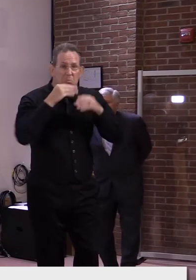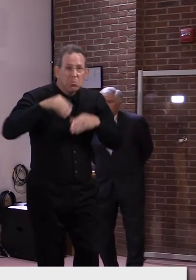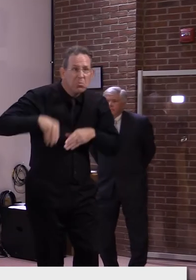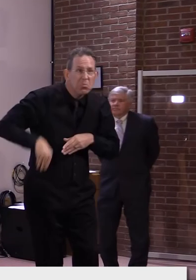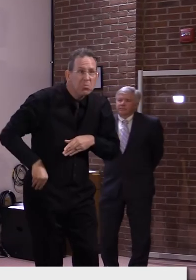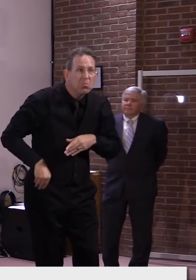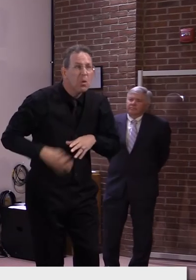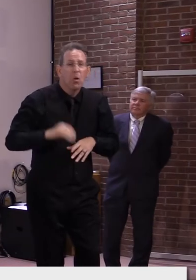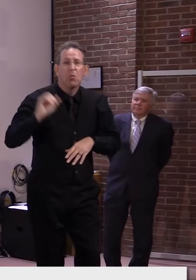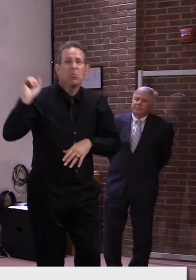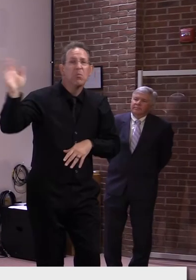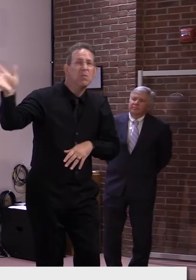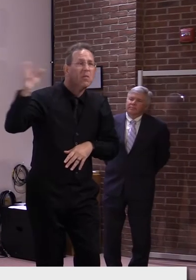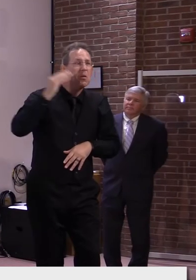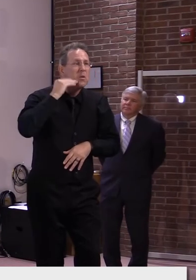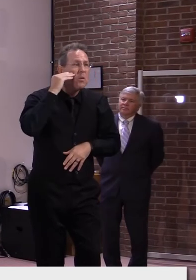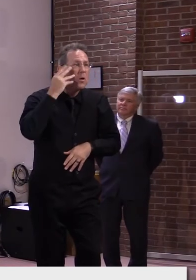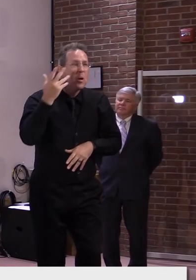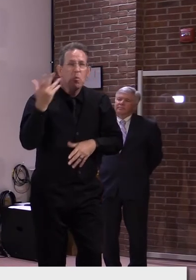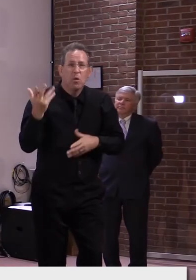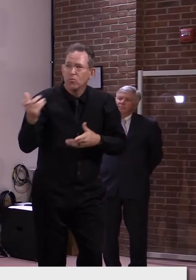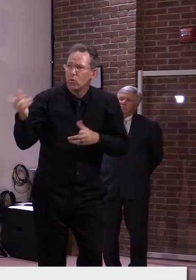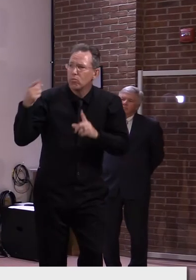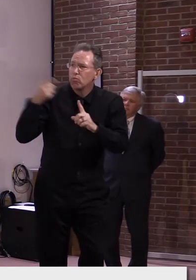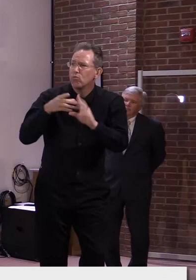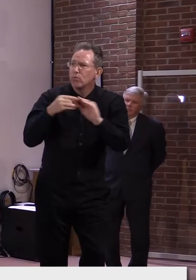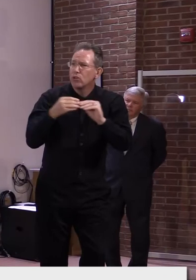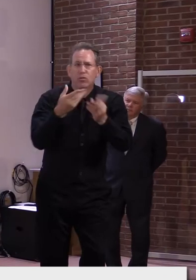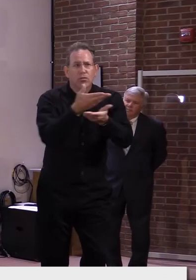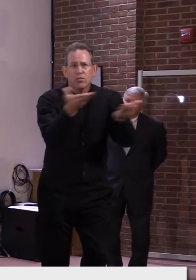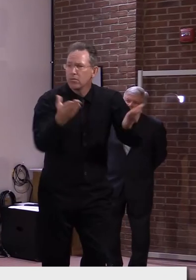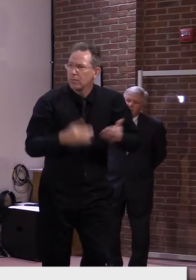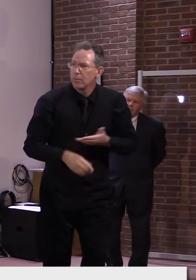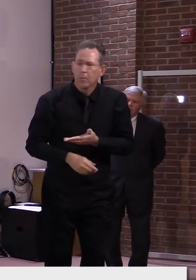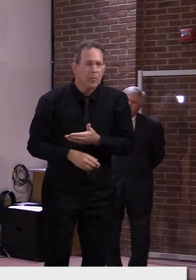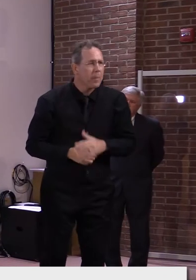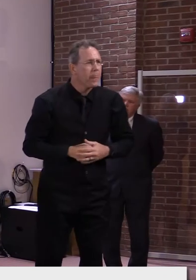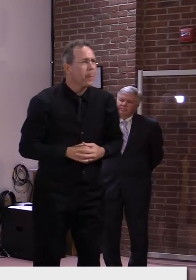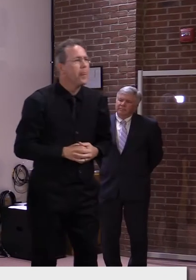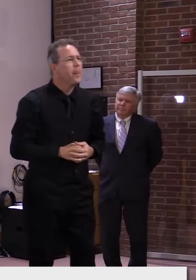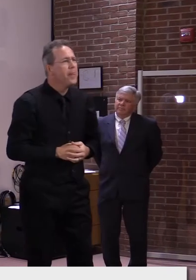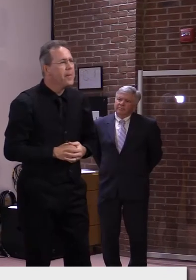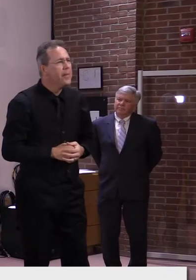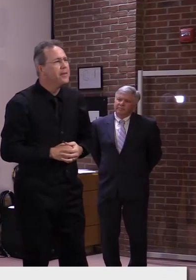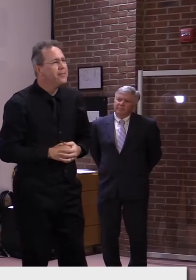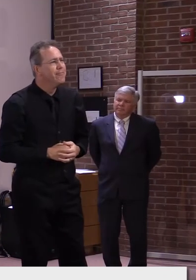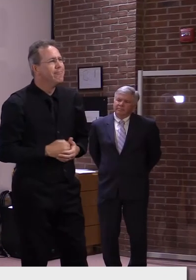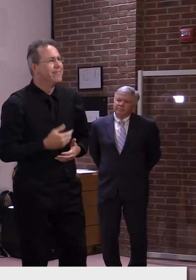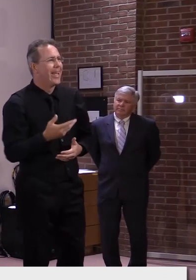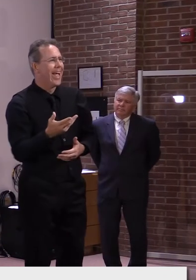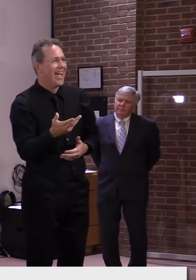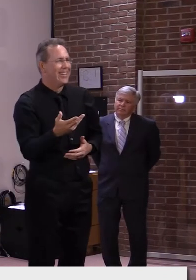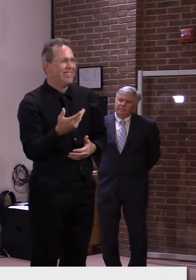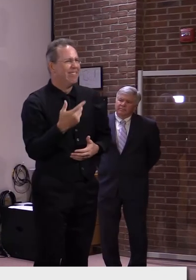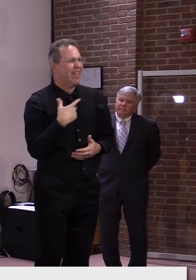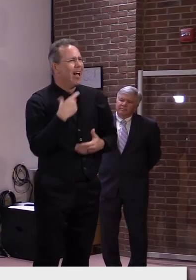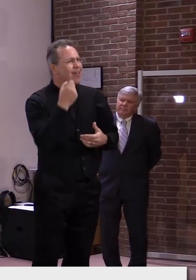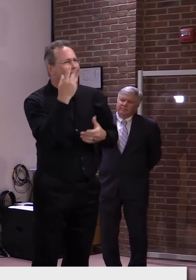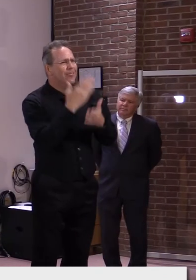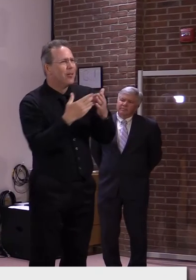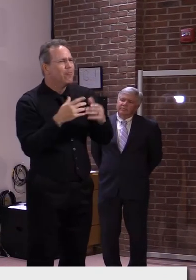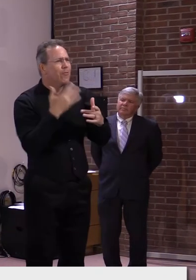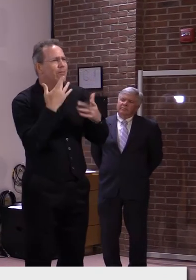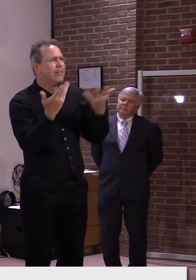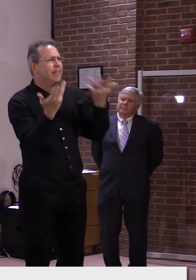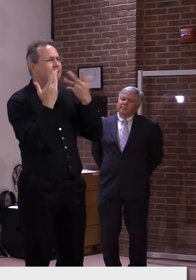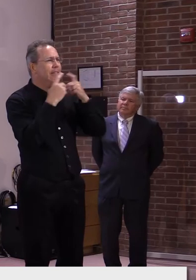on even when they are vaccinated. Yeah, and I can understand that. You know, we've been through a lot over the last 14,